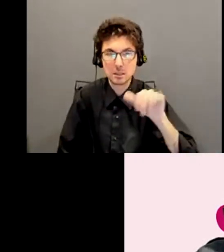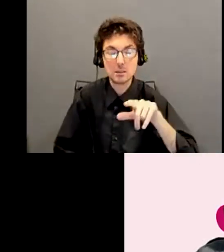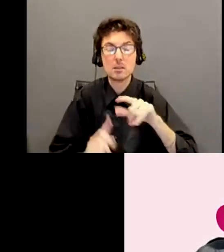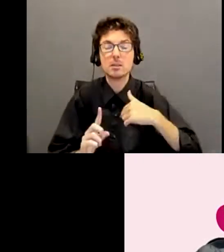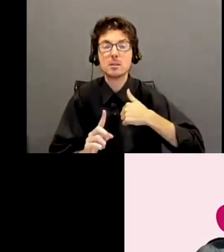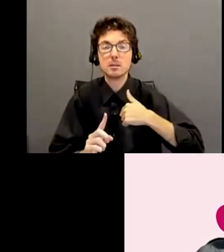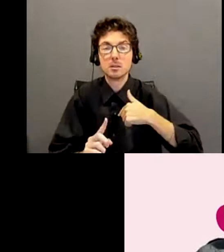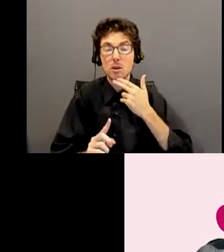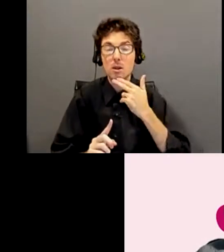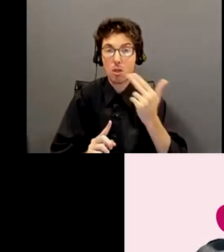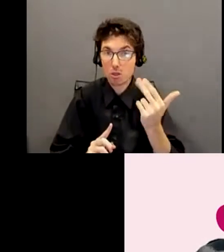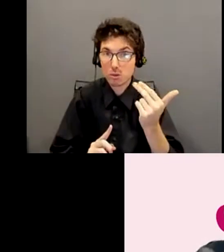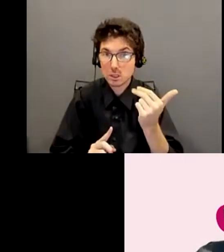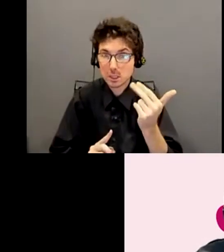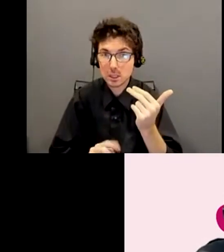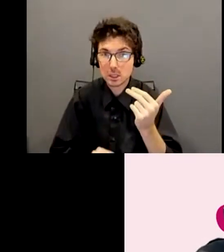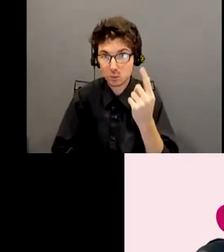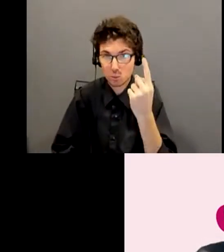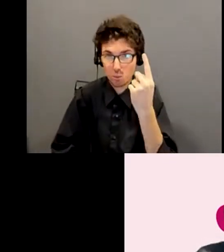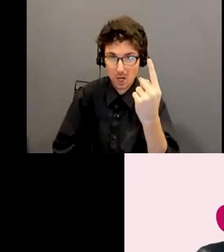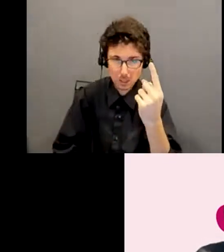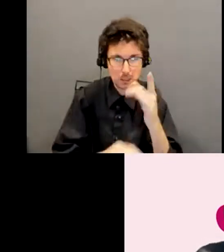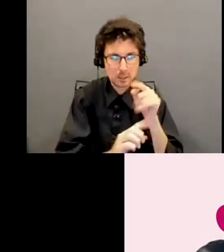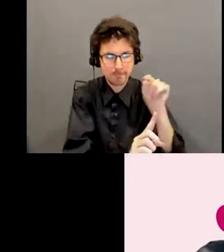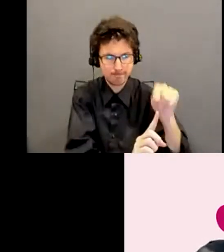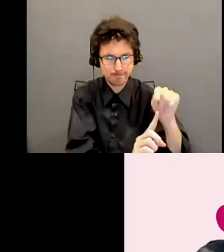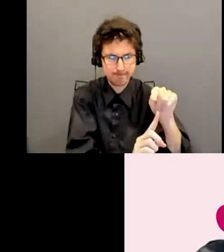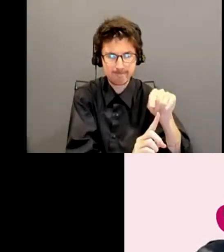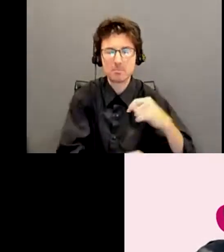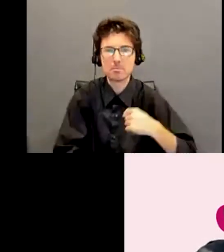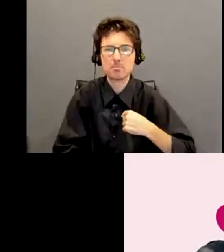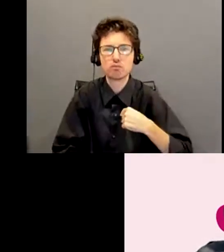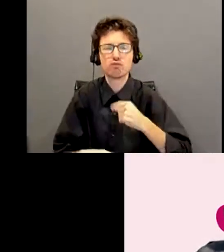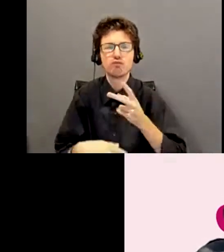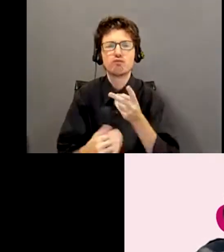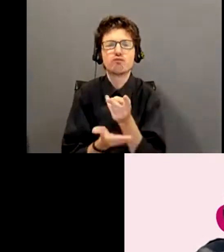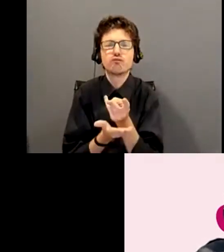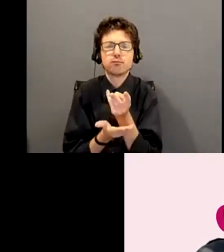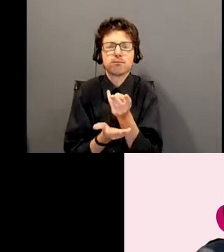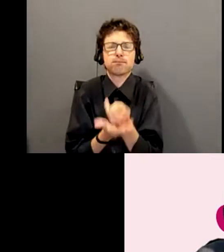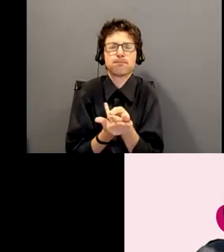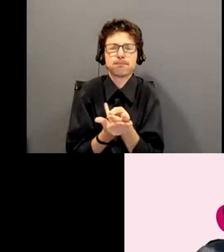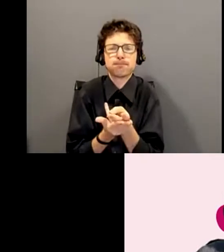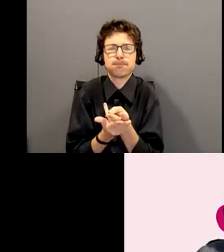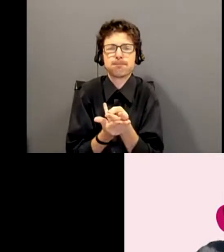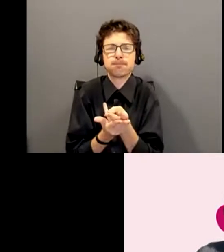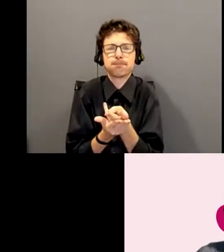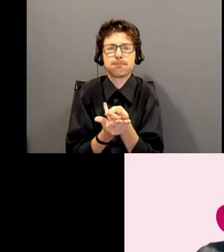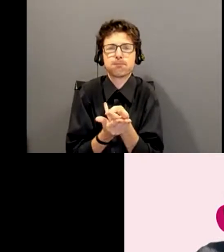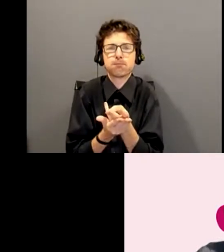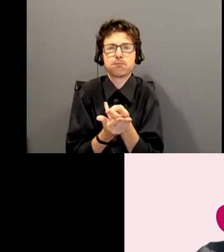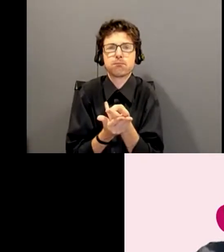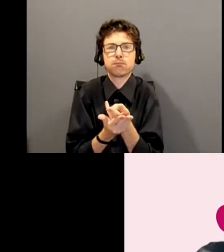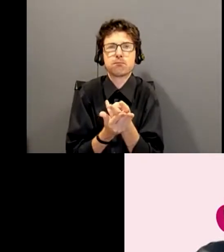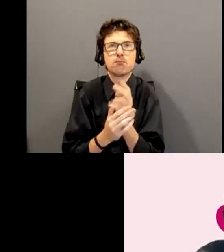13 years old, I remember that I'm laying on a bed, on a hospital bed, and